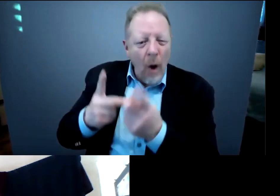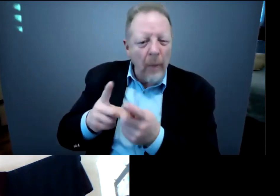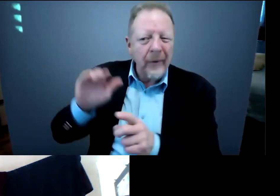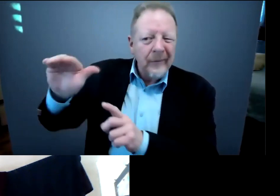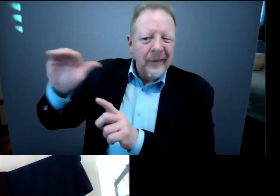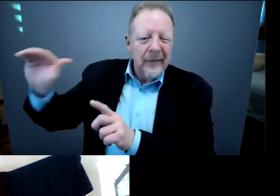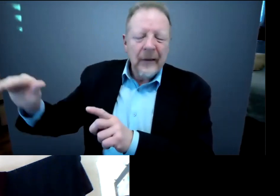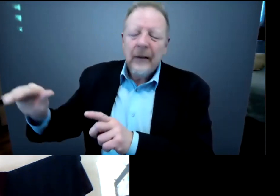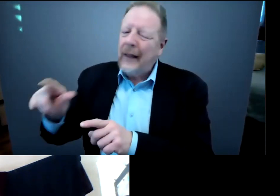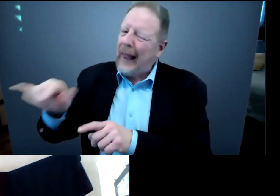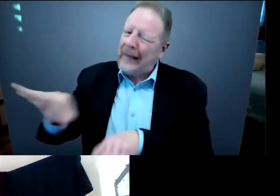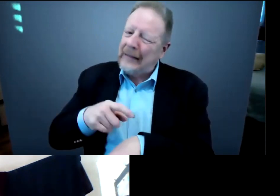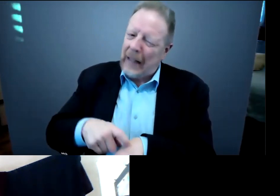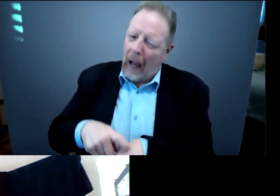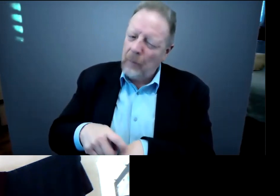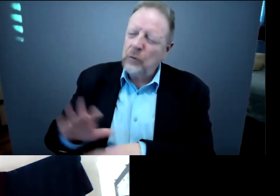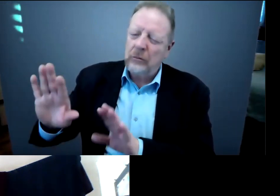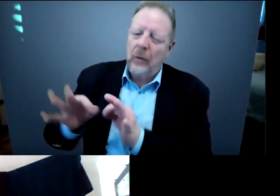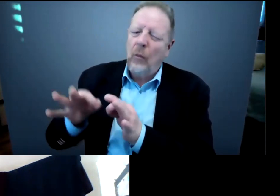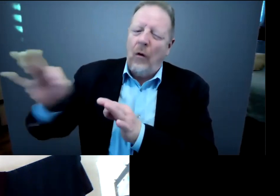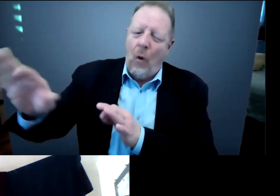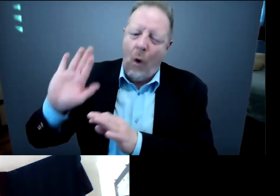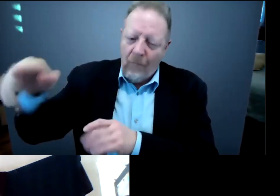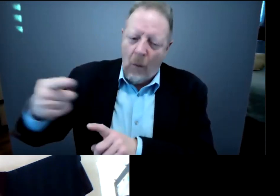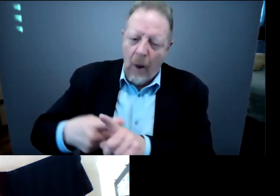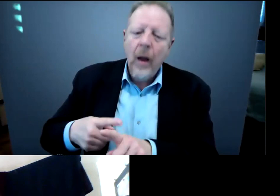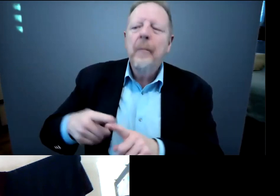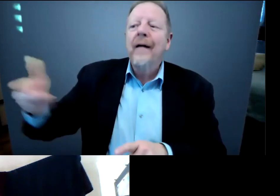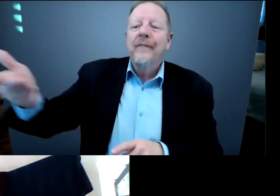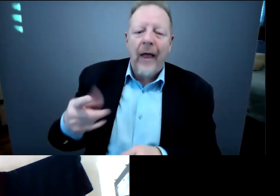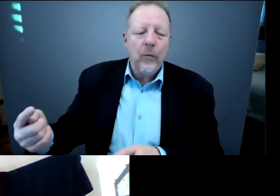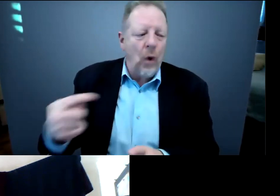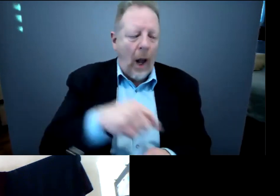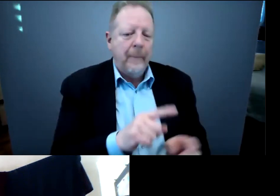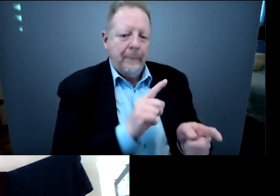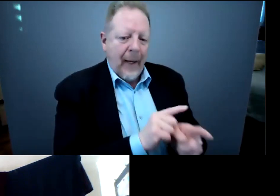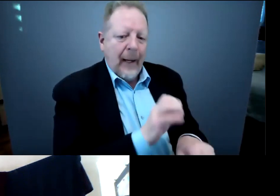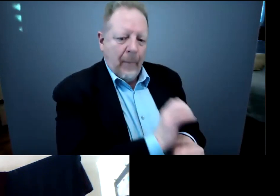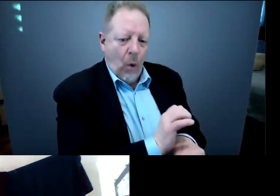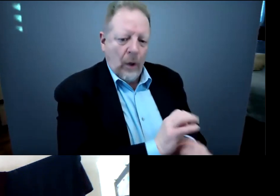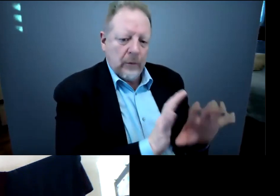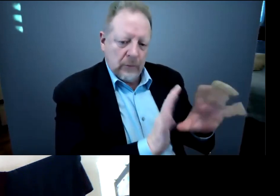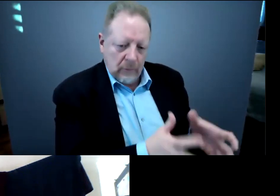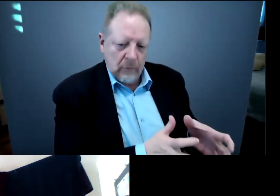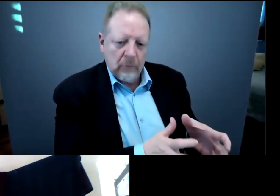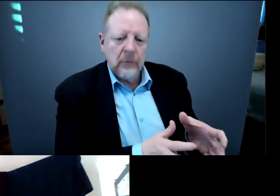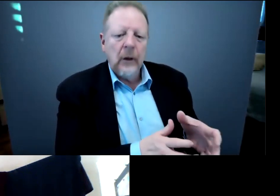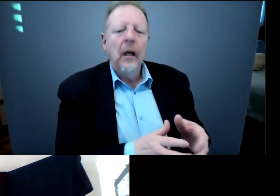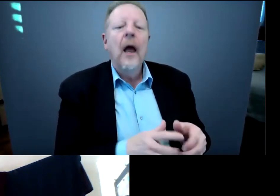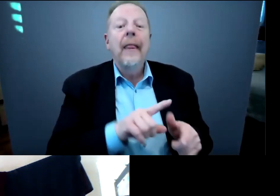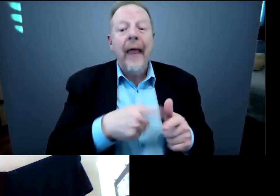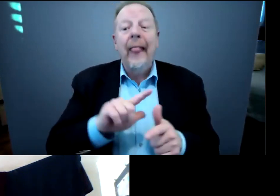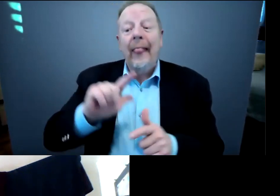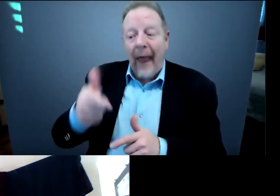big companies in Rhode Island and invite them to something different that maybe is more catered to what they need to